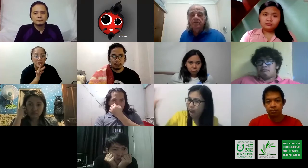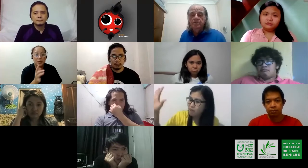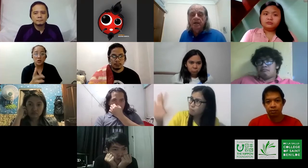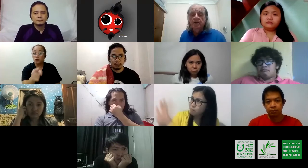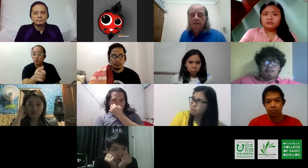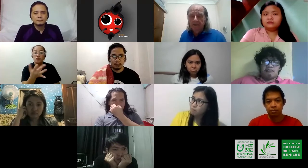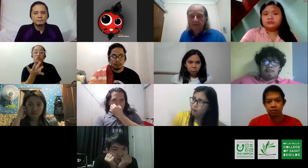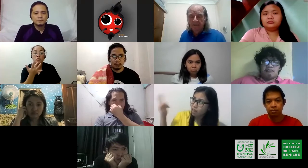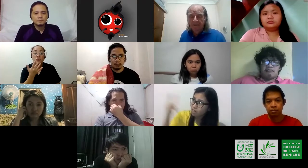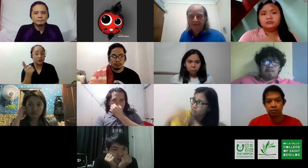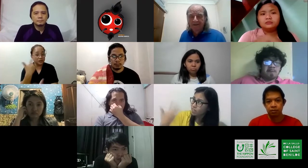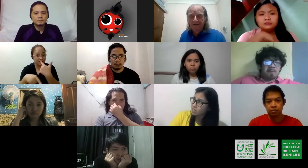signing.